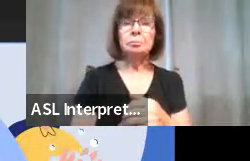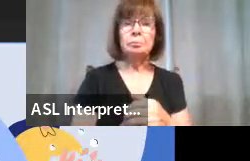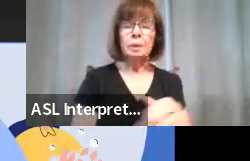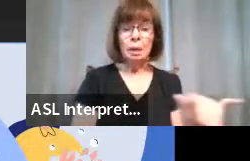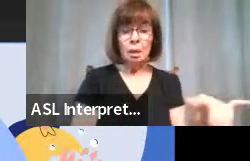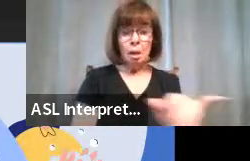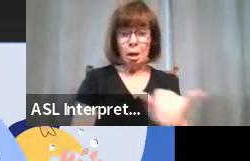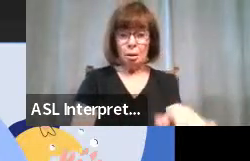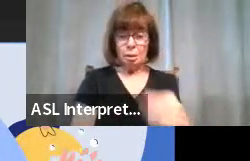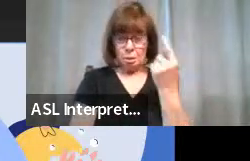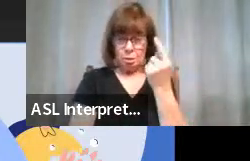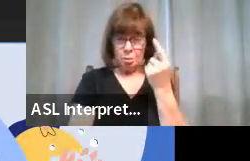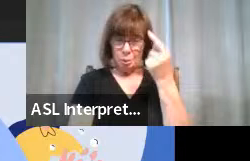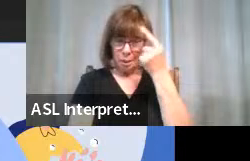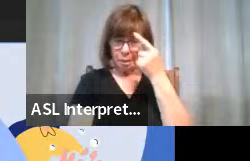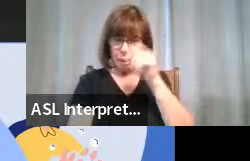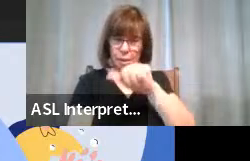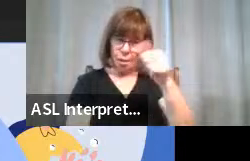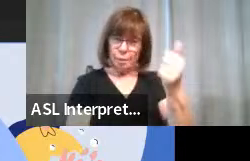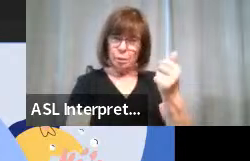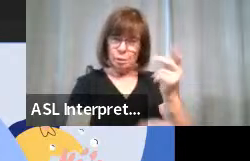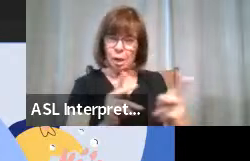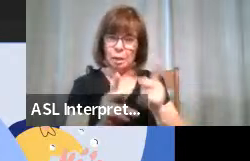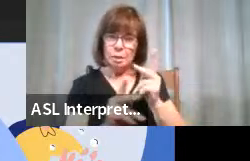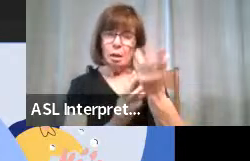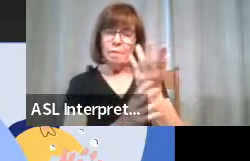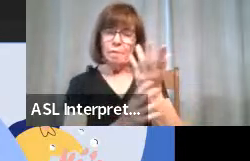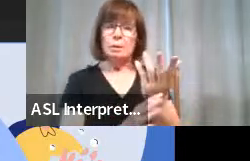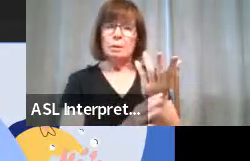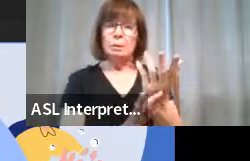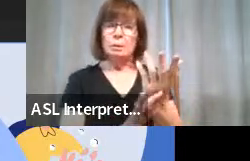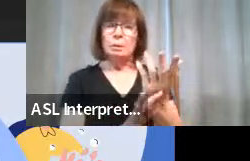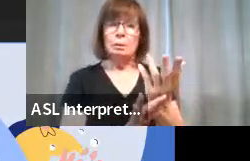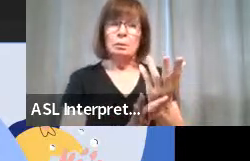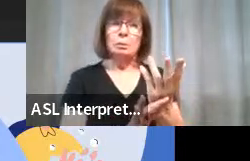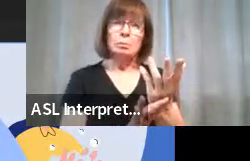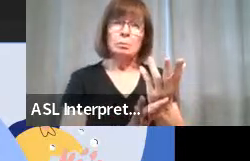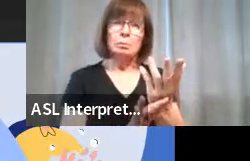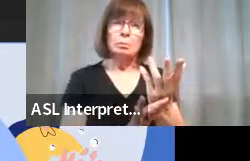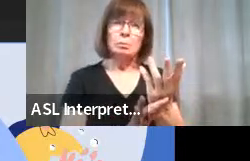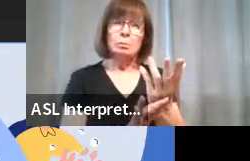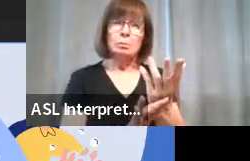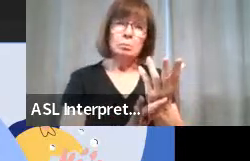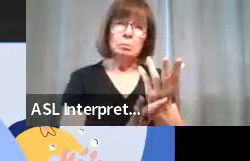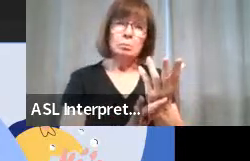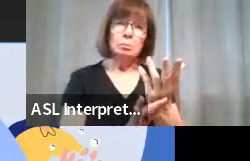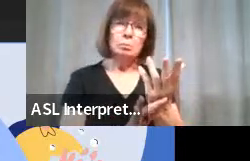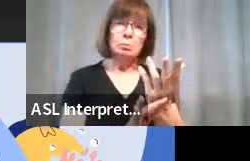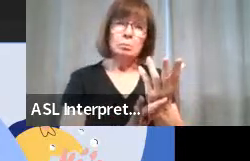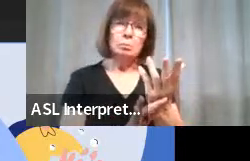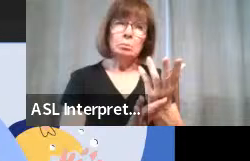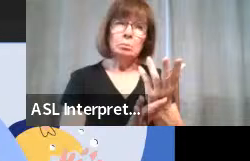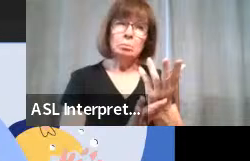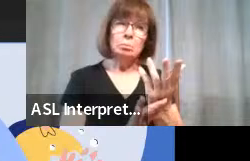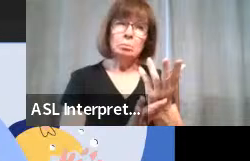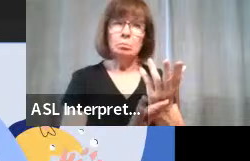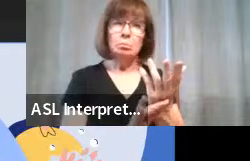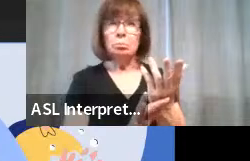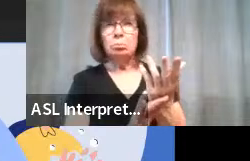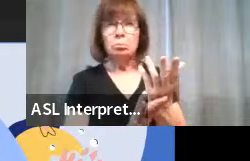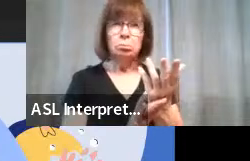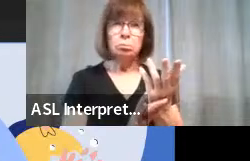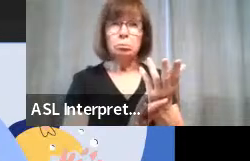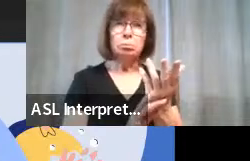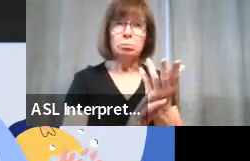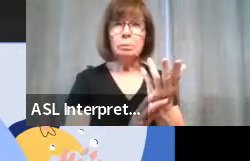of PPE that we may be able to also co-locate, potentially K95 and N95